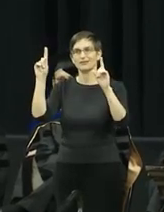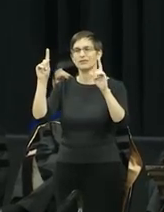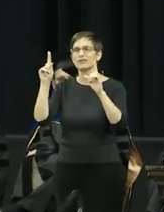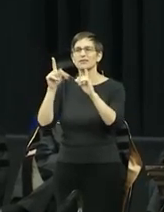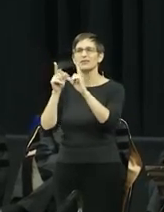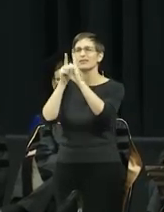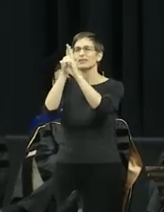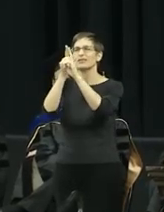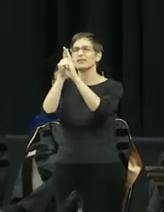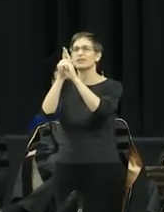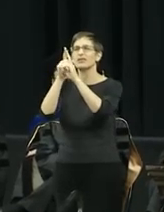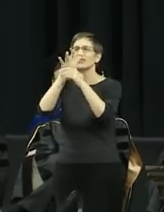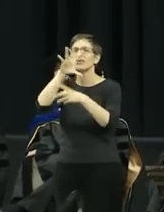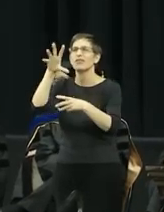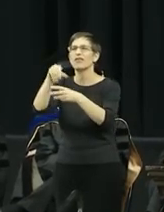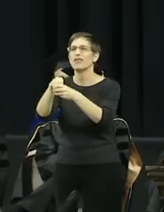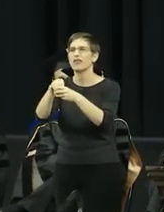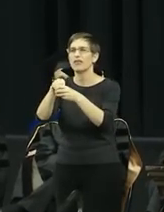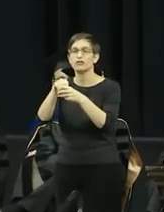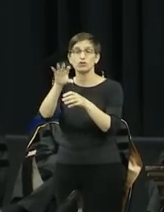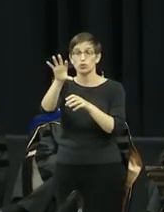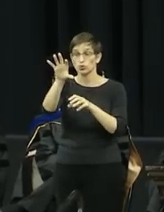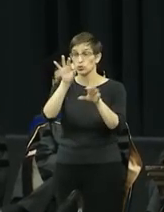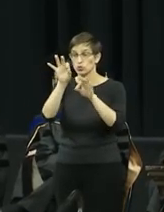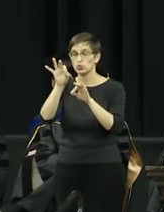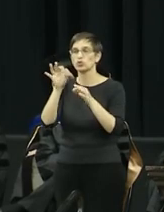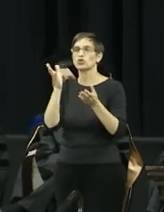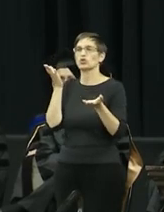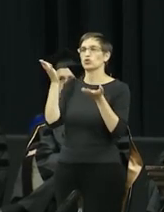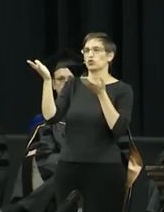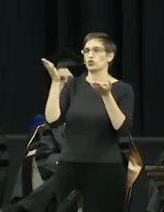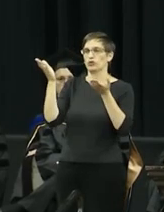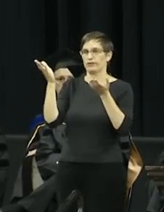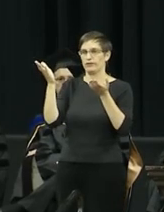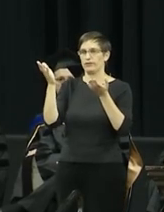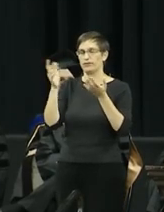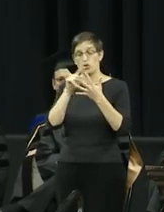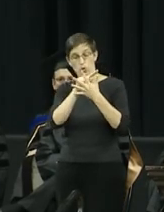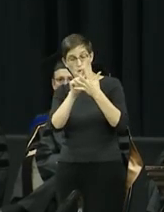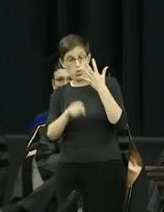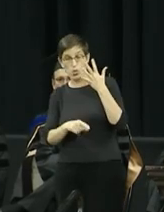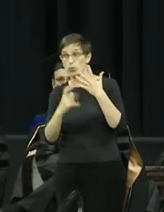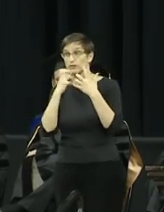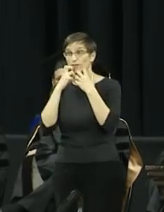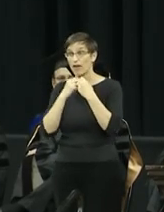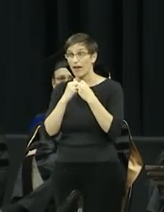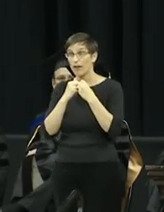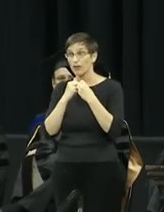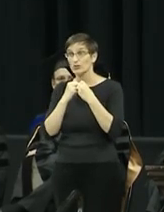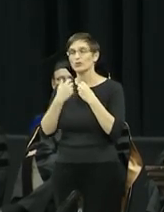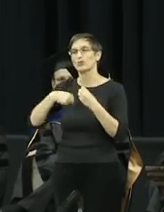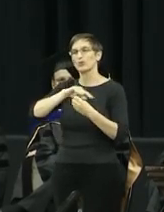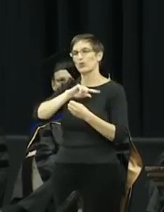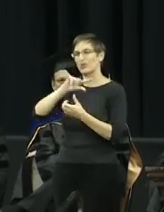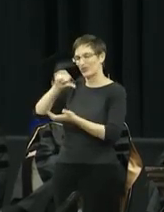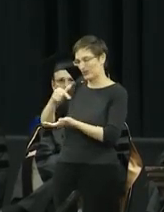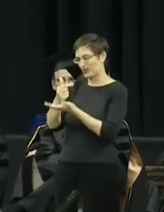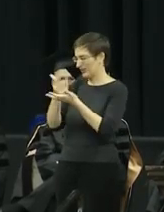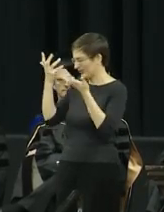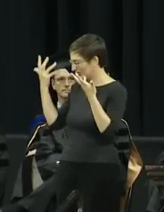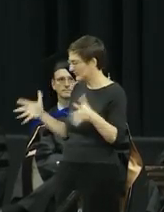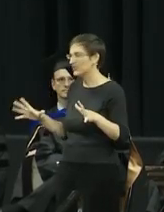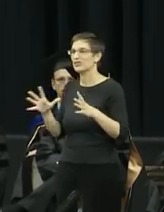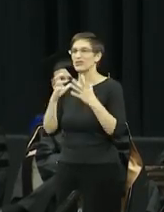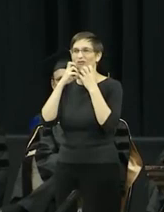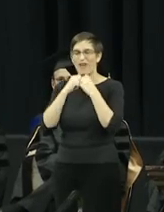to stretch, to choose, and to serve. And these values don't leave us the second we finish crossing this